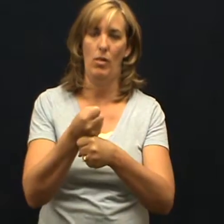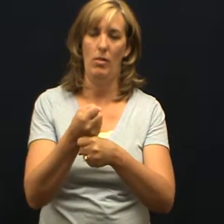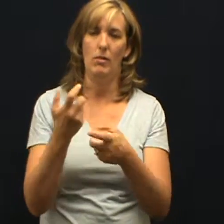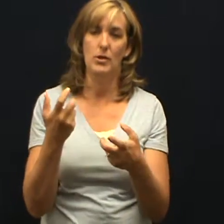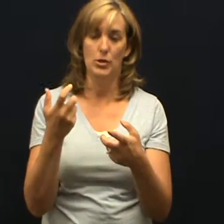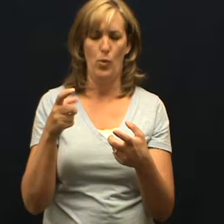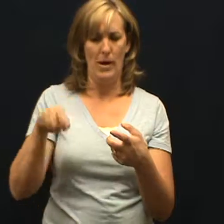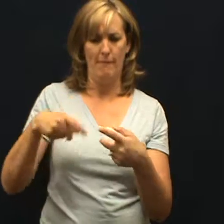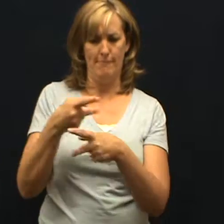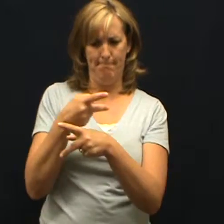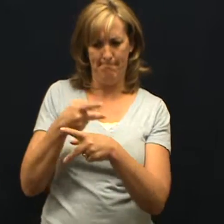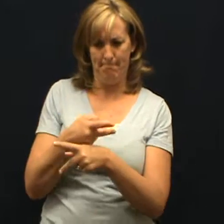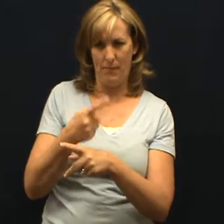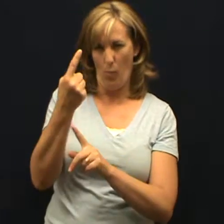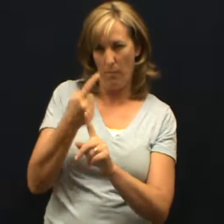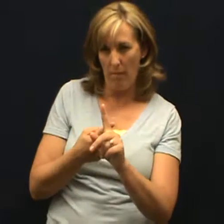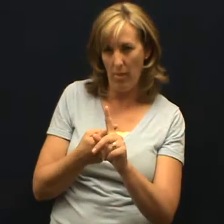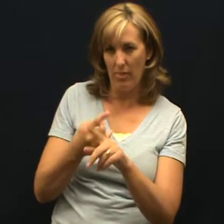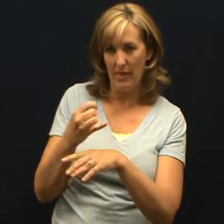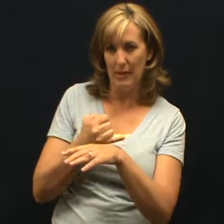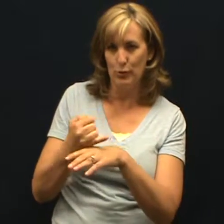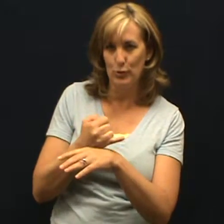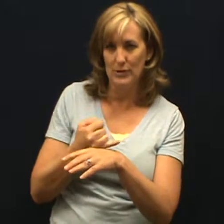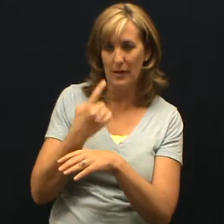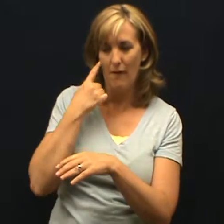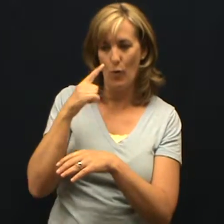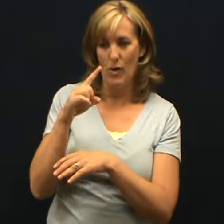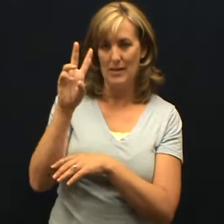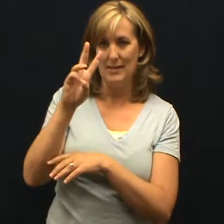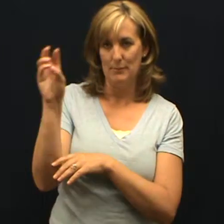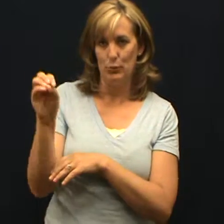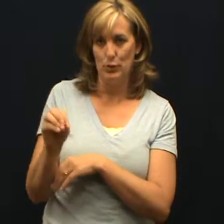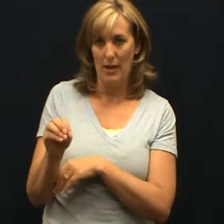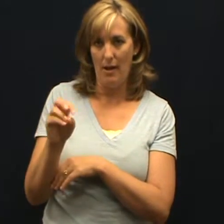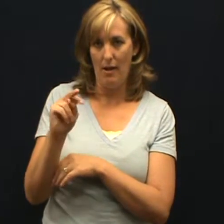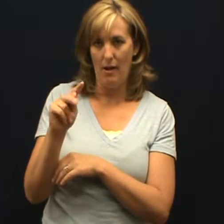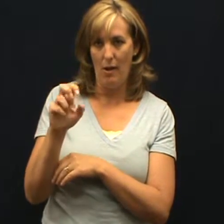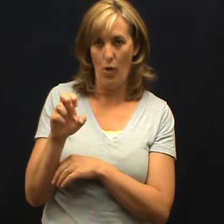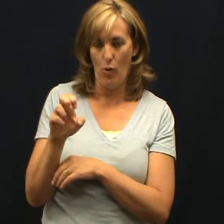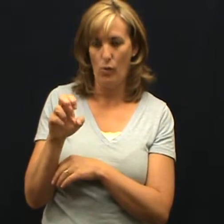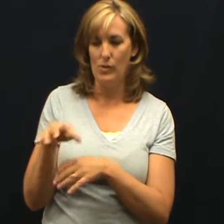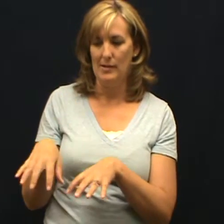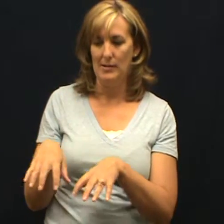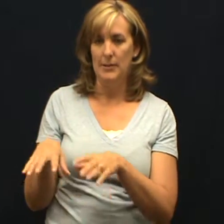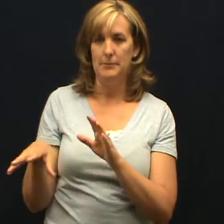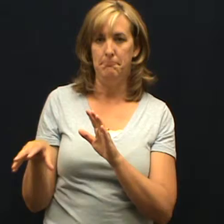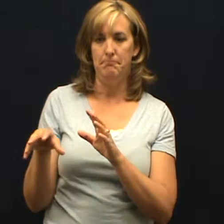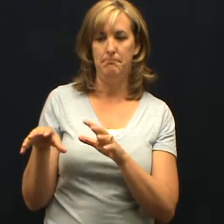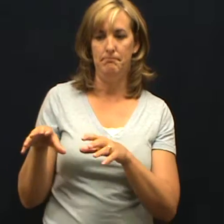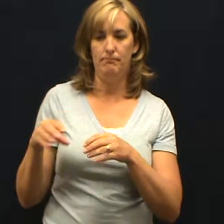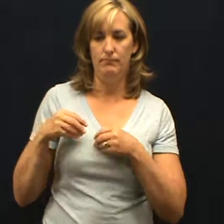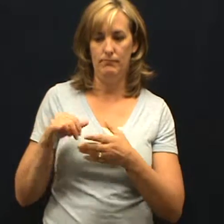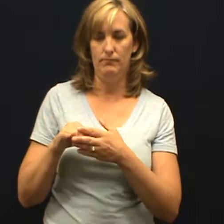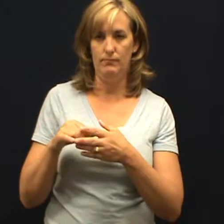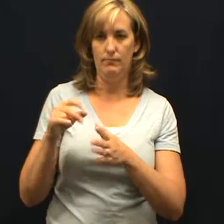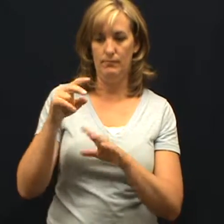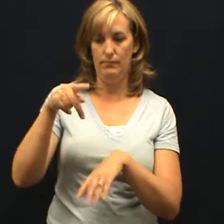compute 1 month of interest for a 6% note, we take the principal of $10,000 times